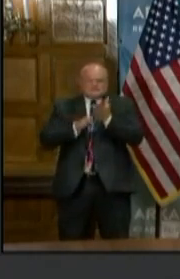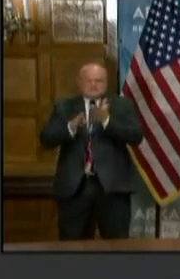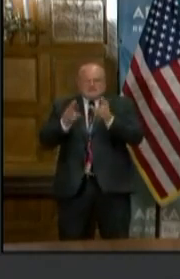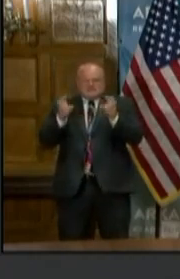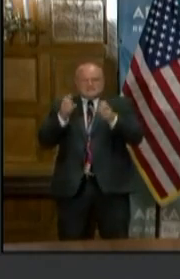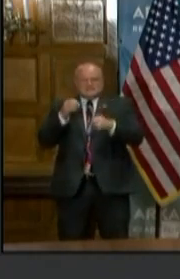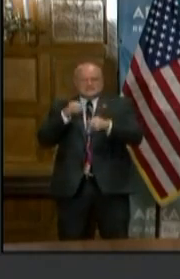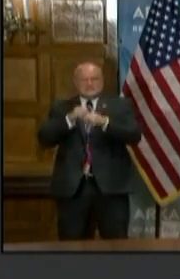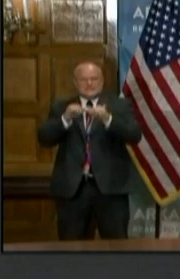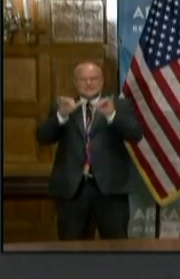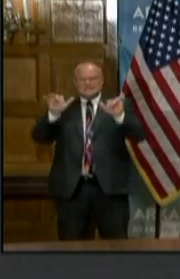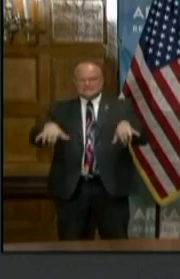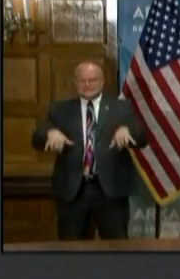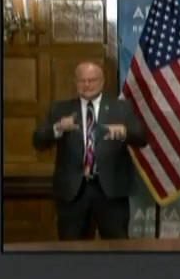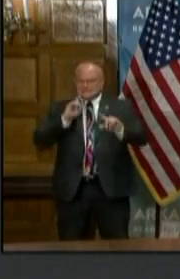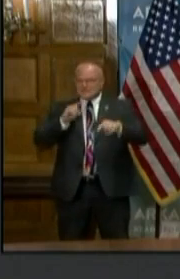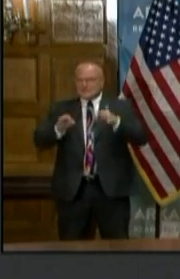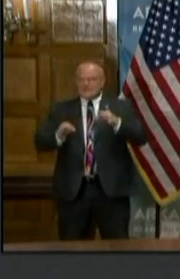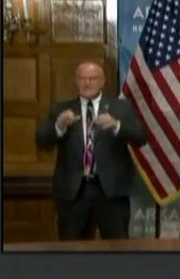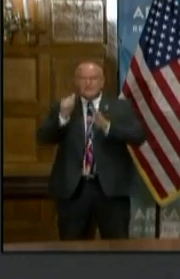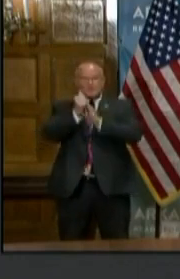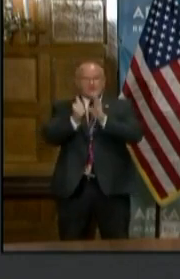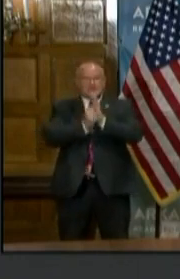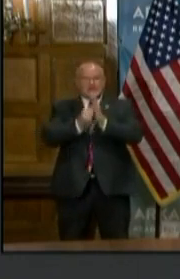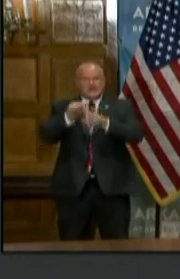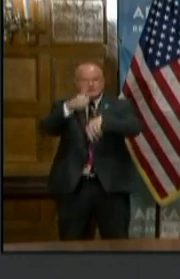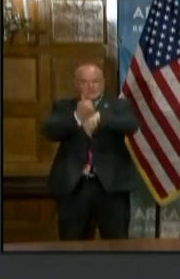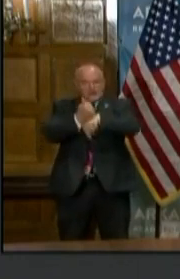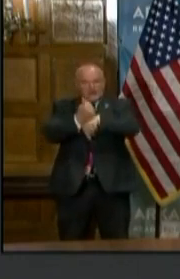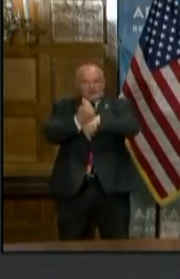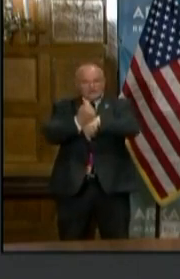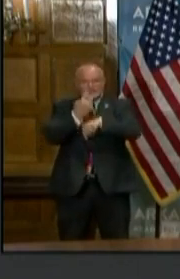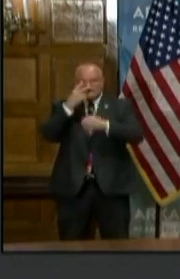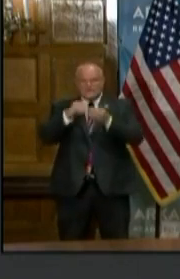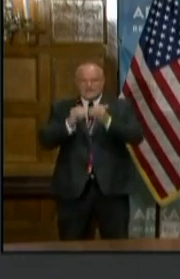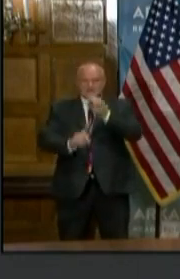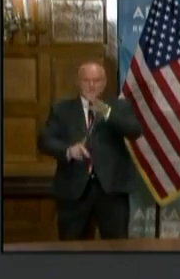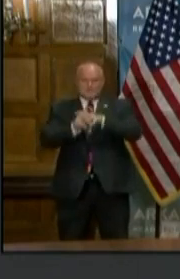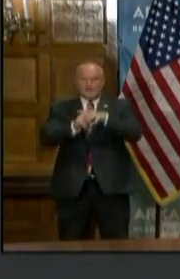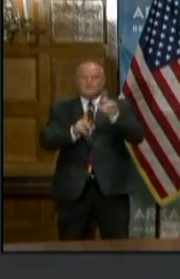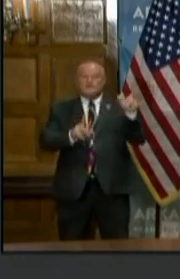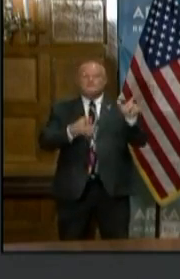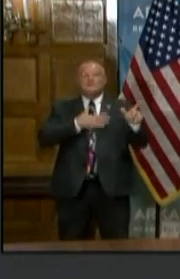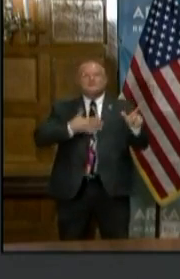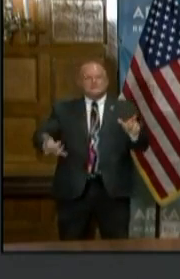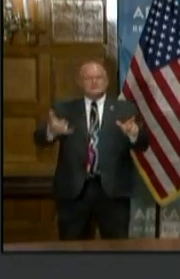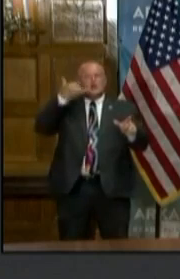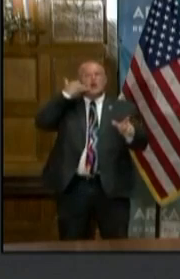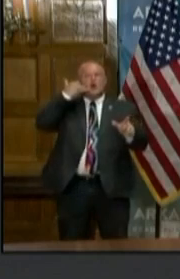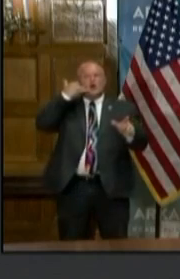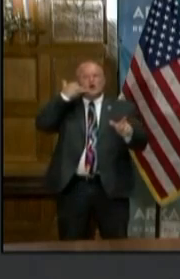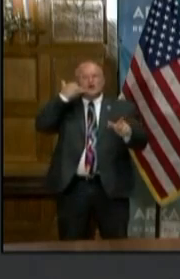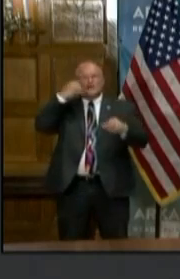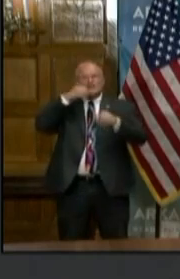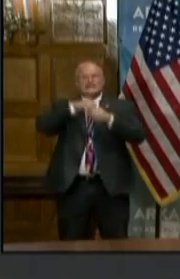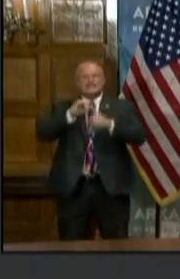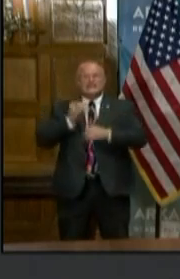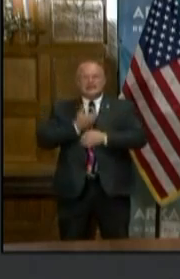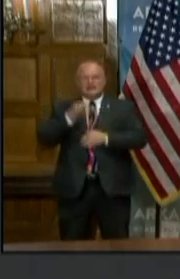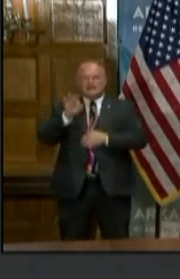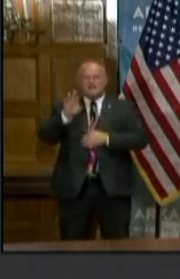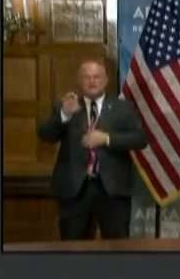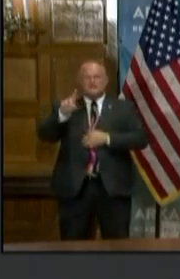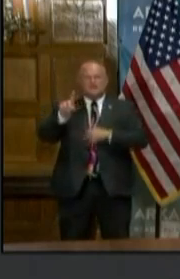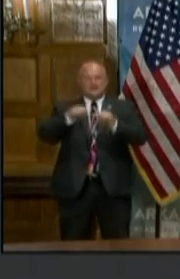in the reporting, if your account was locked and you see that number pop up, please call. That goes into our fraud team